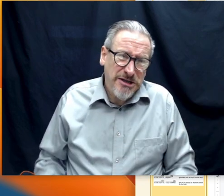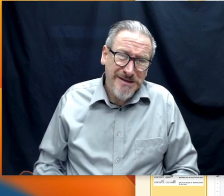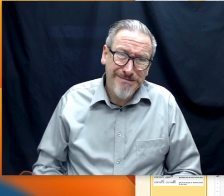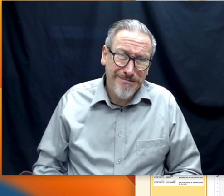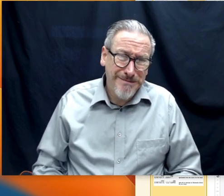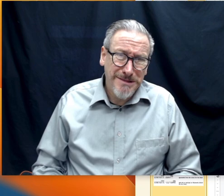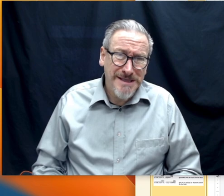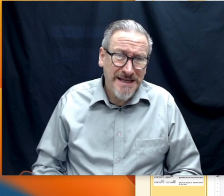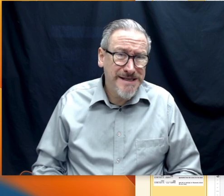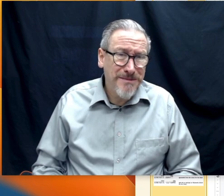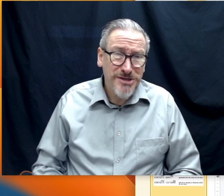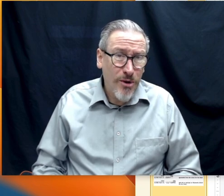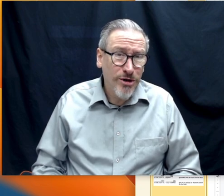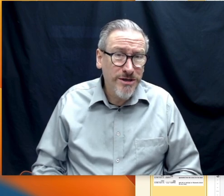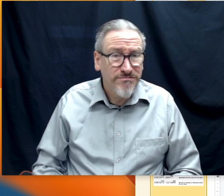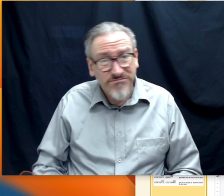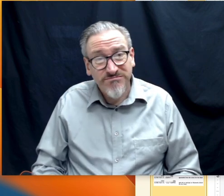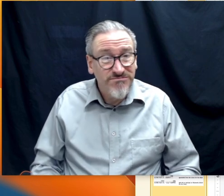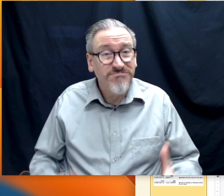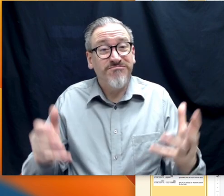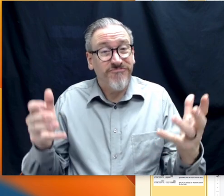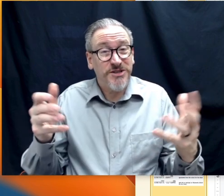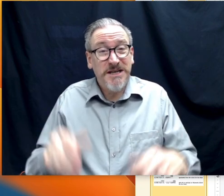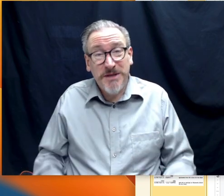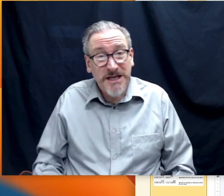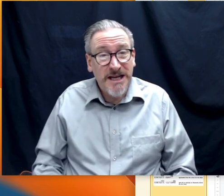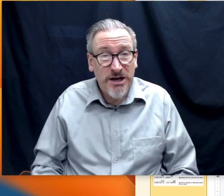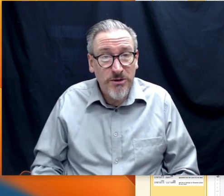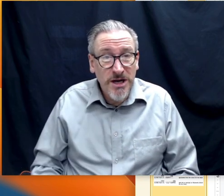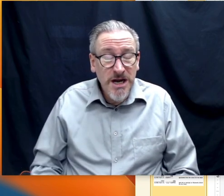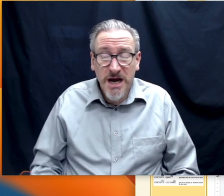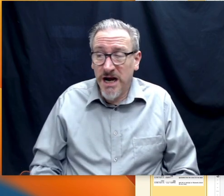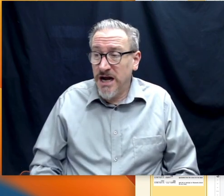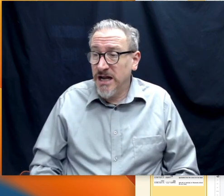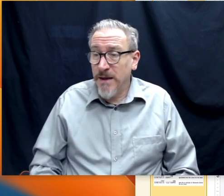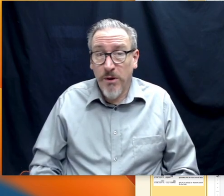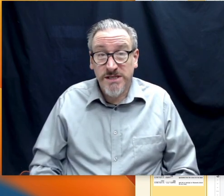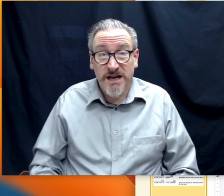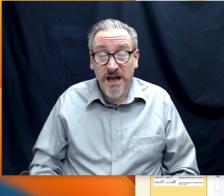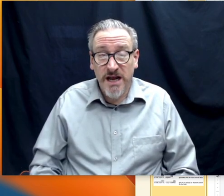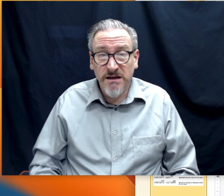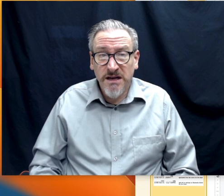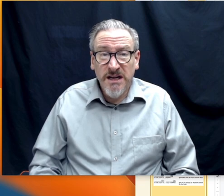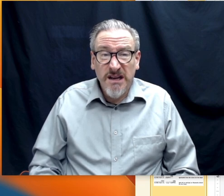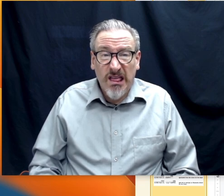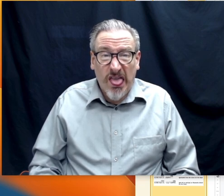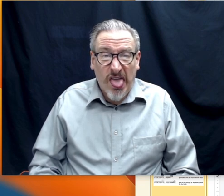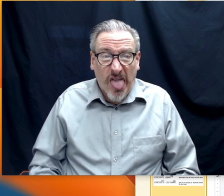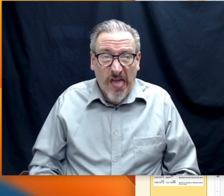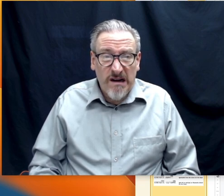I could set this up as a homework, foreseeably, and post it online.